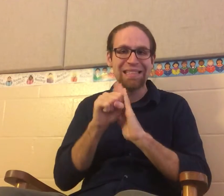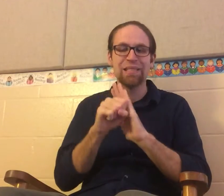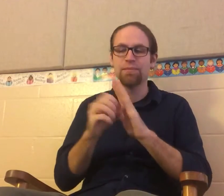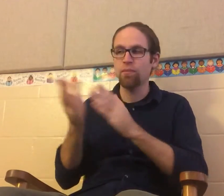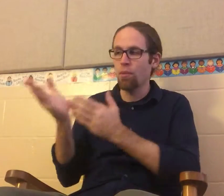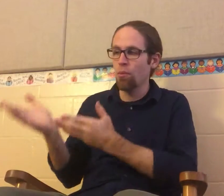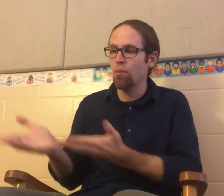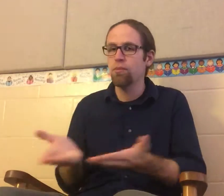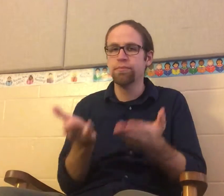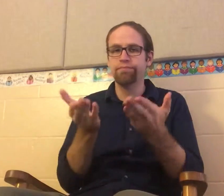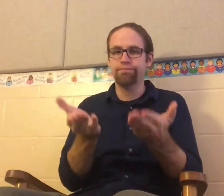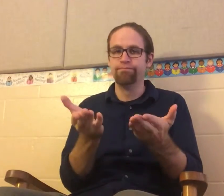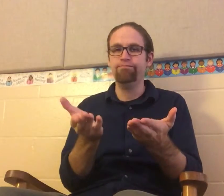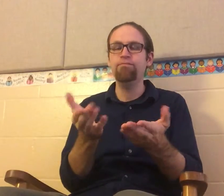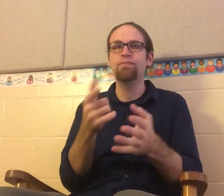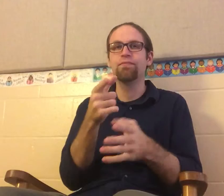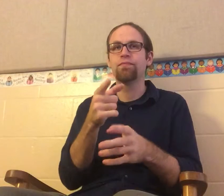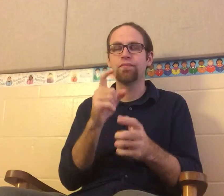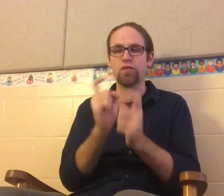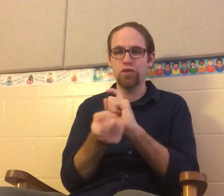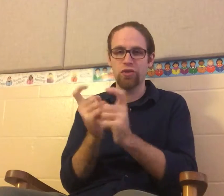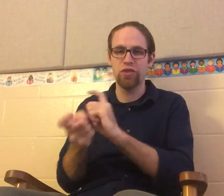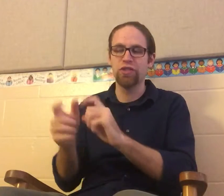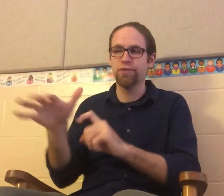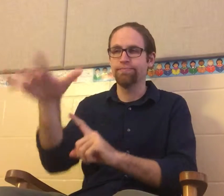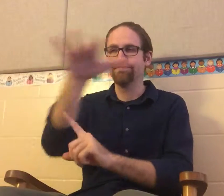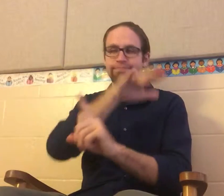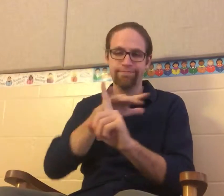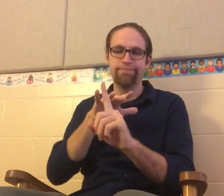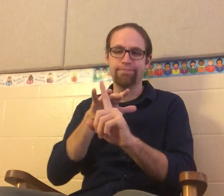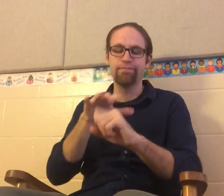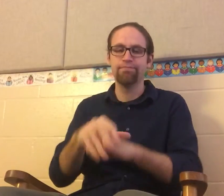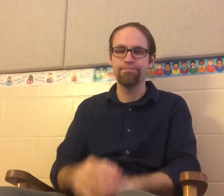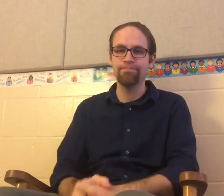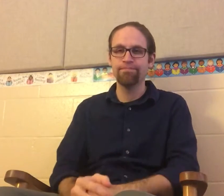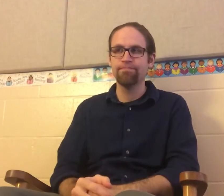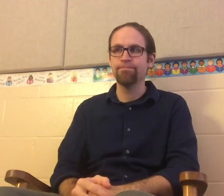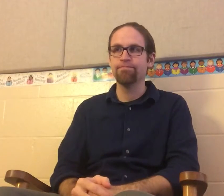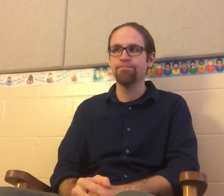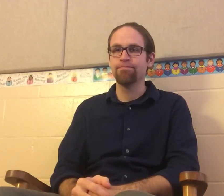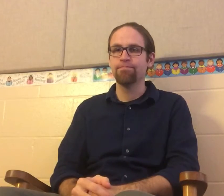an ever-changing landscape. Which season is your favorite?